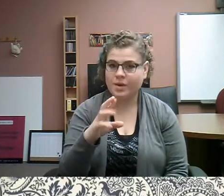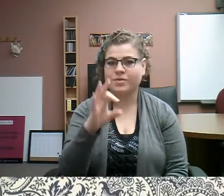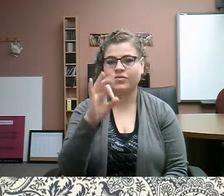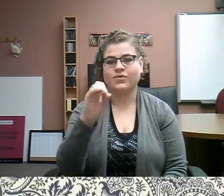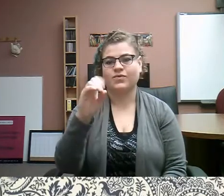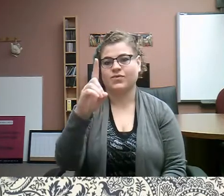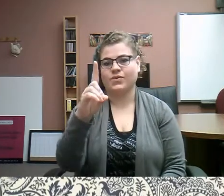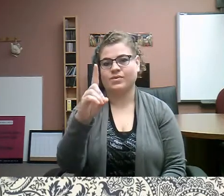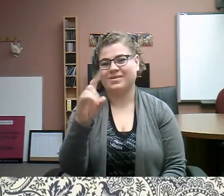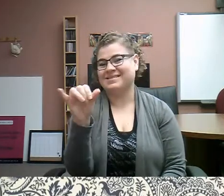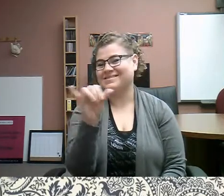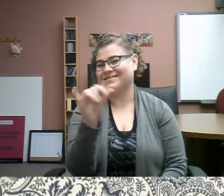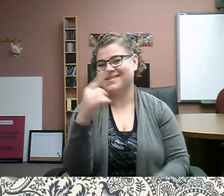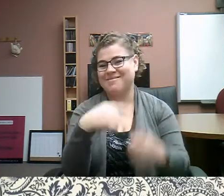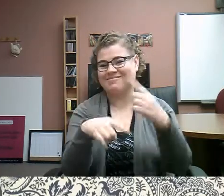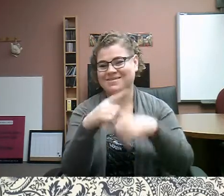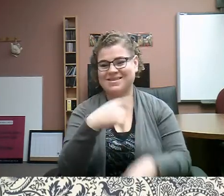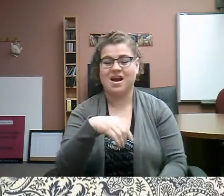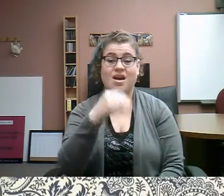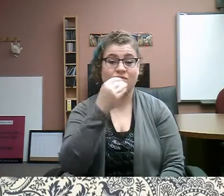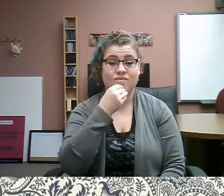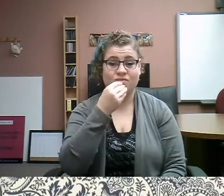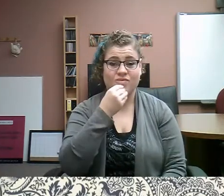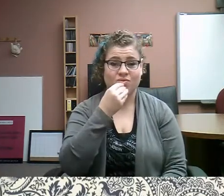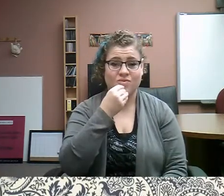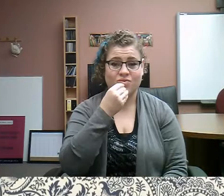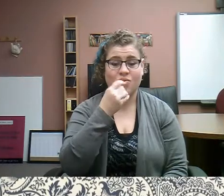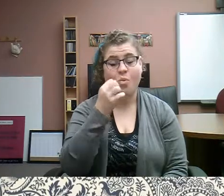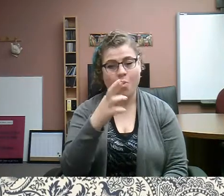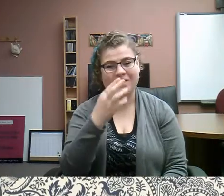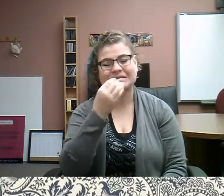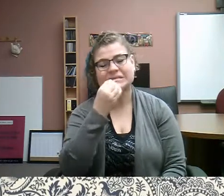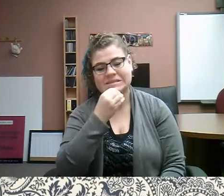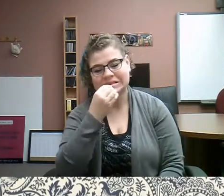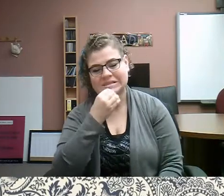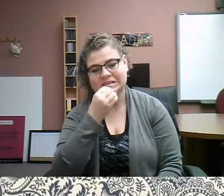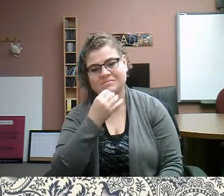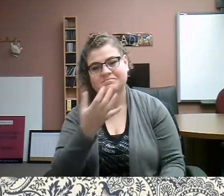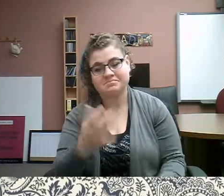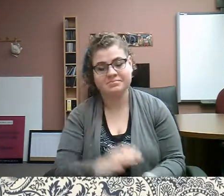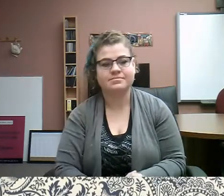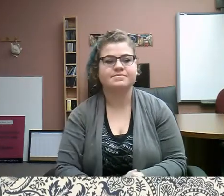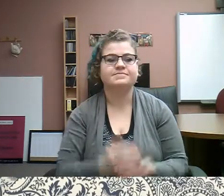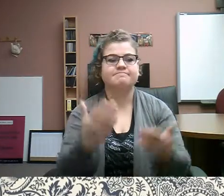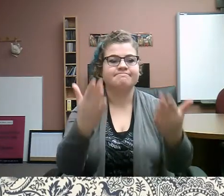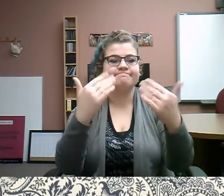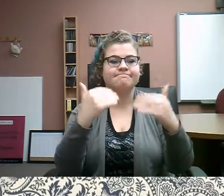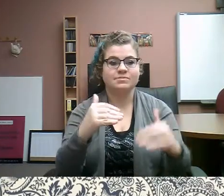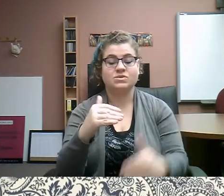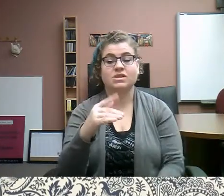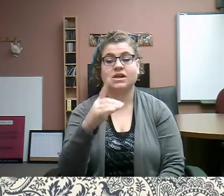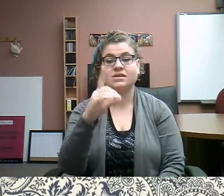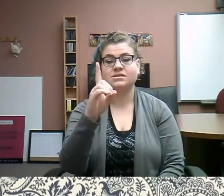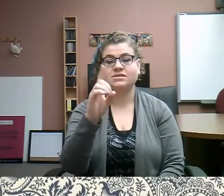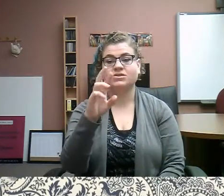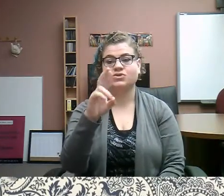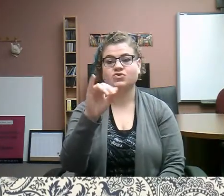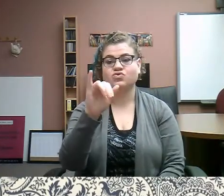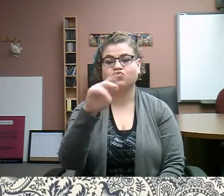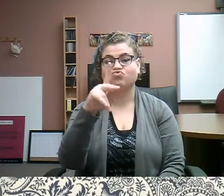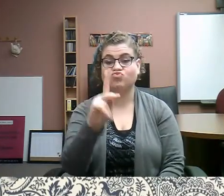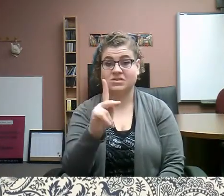Eat. Or it's also the same sign for the word food. So eat or food.